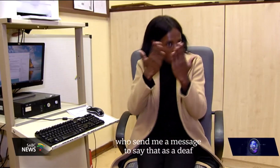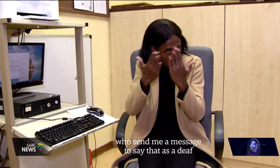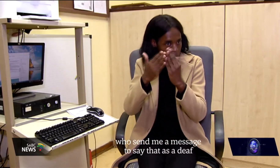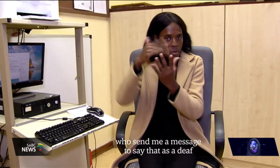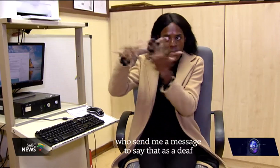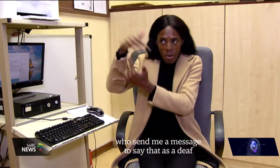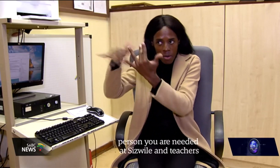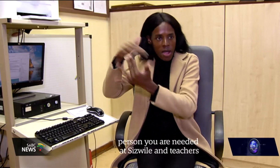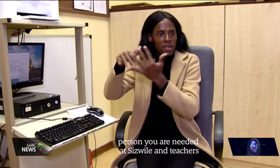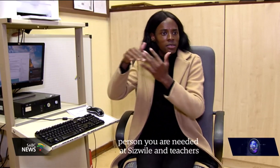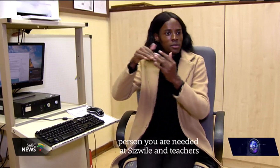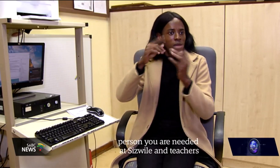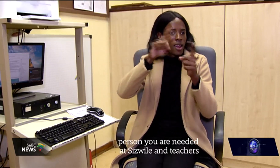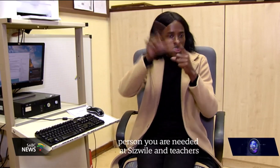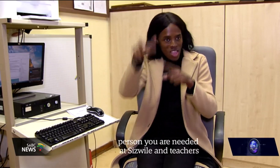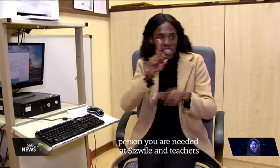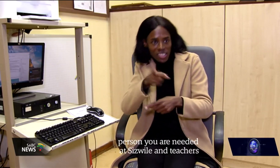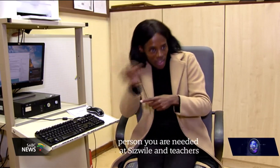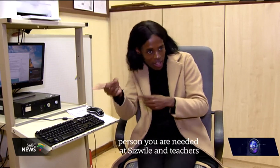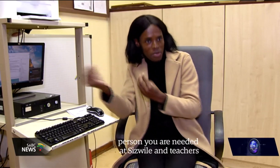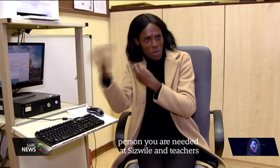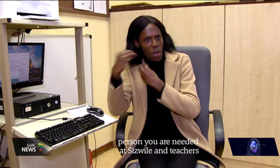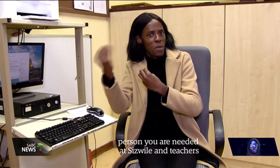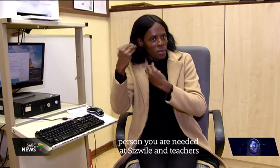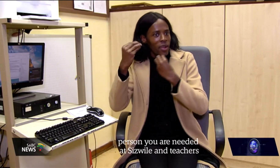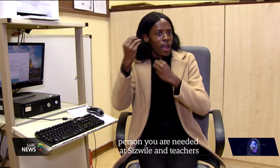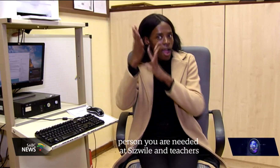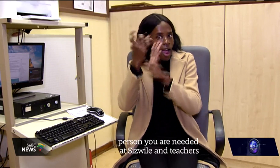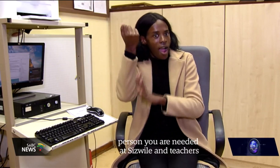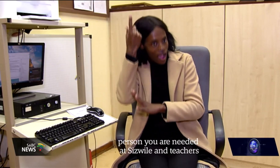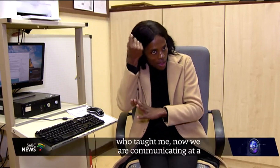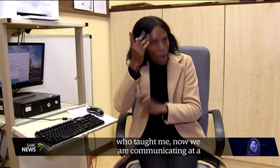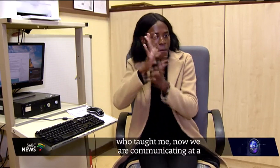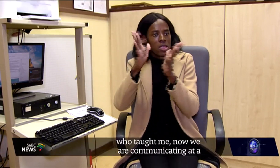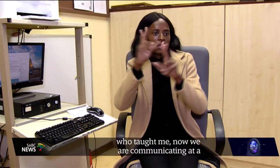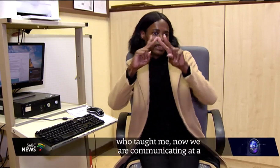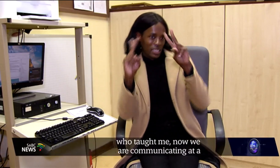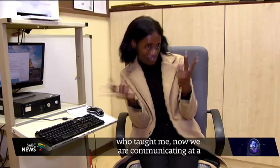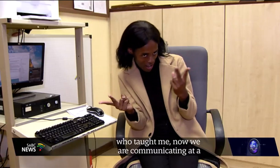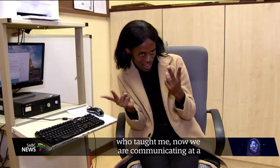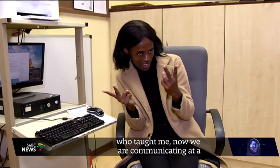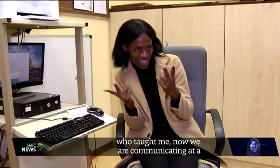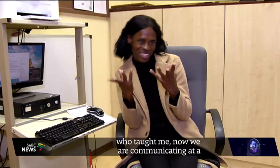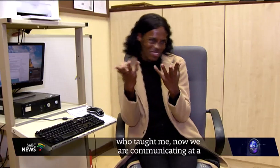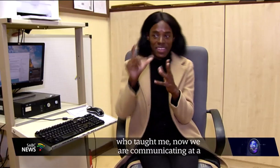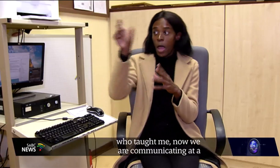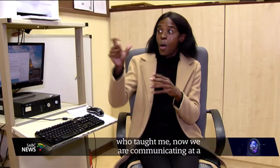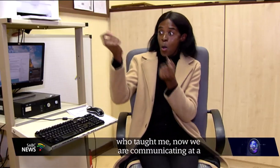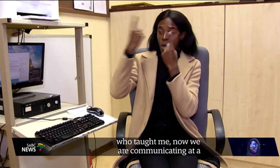are needed at Sizwela. And then teachers who taught me, now we